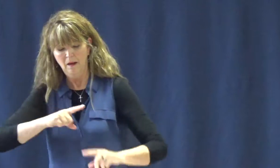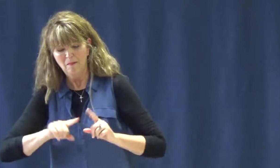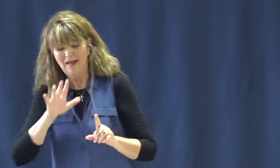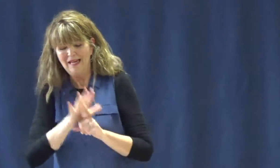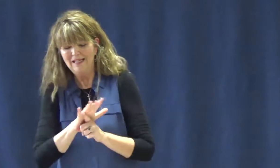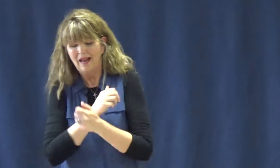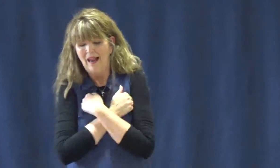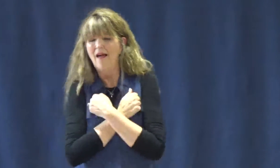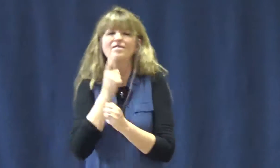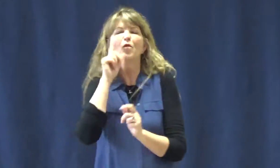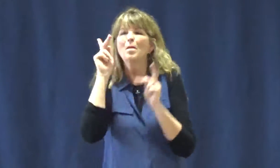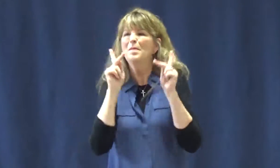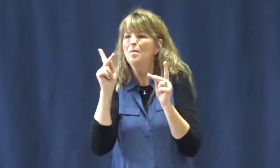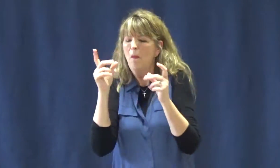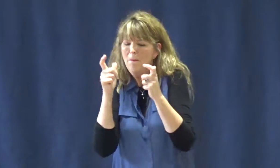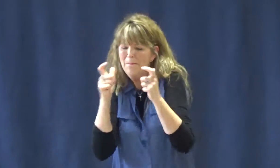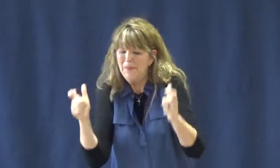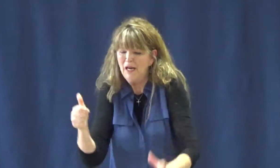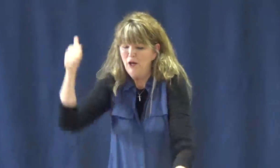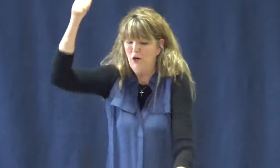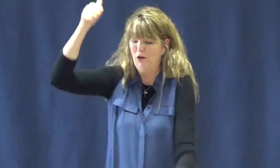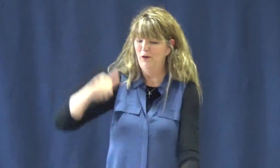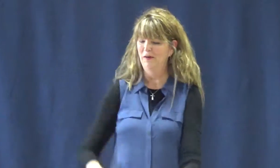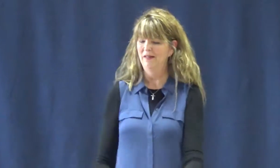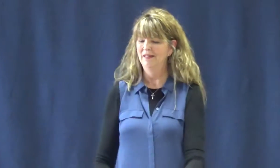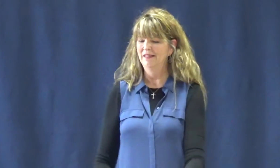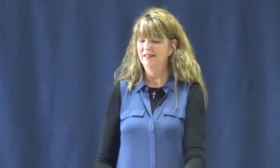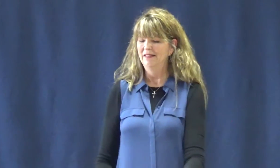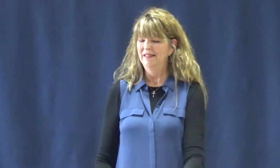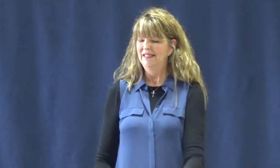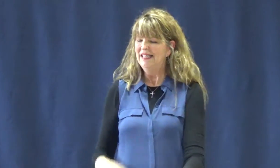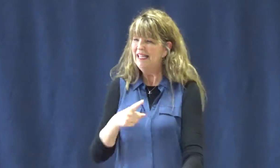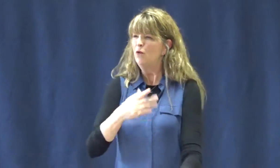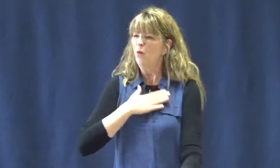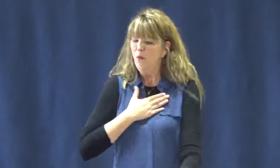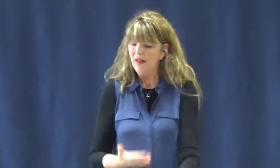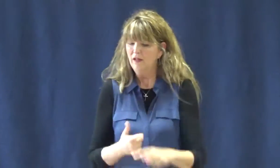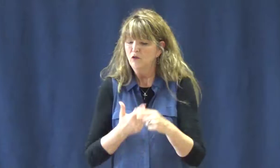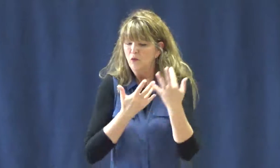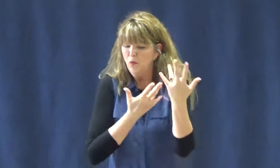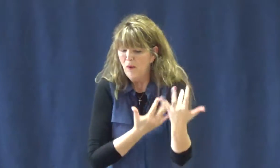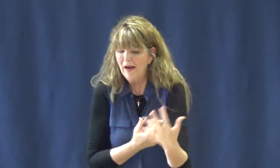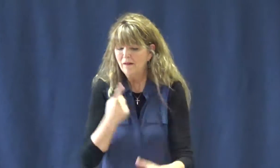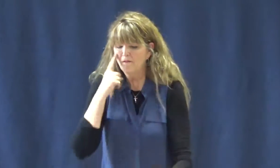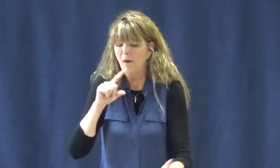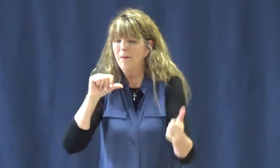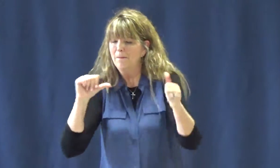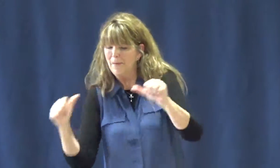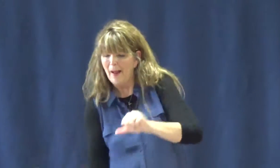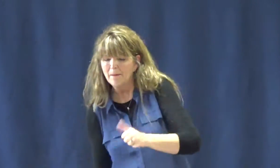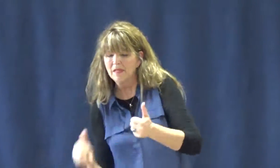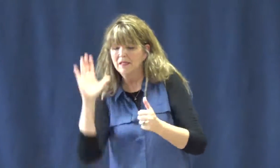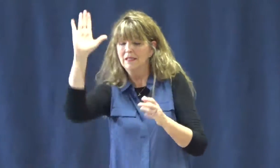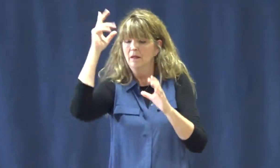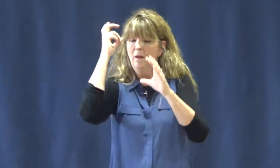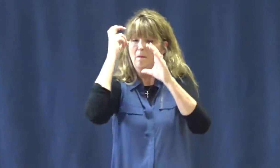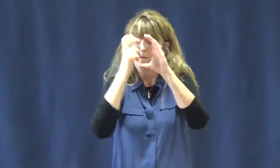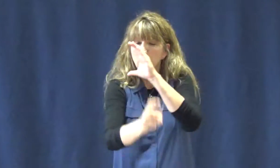Jesus hated sin, but his love for people was far greater. He was willing to wait for his